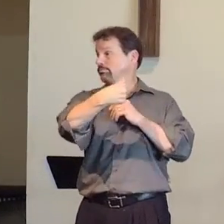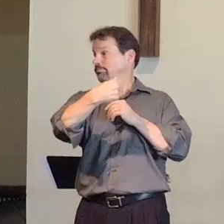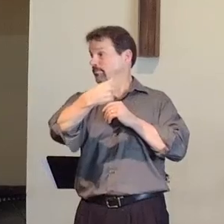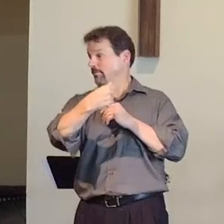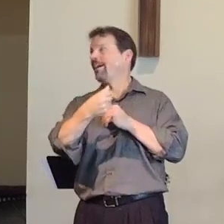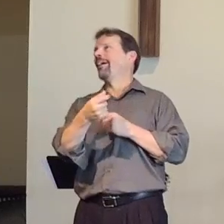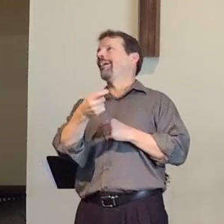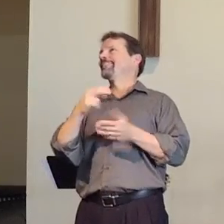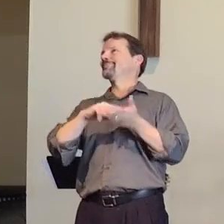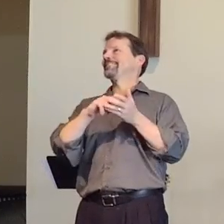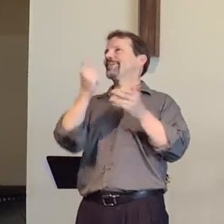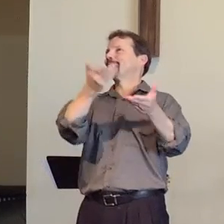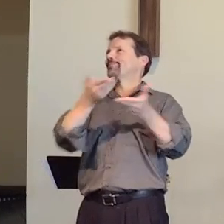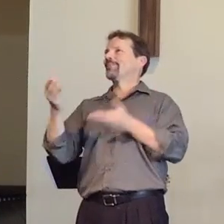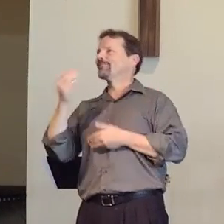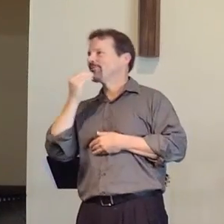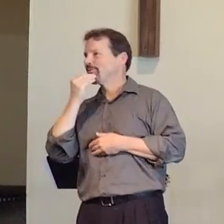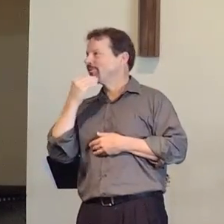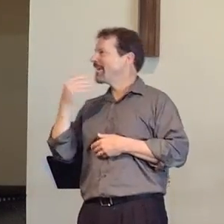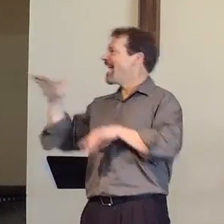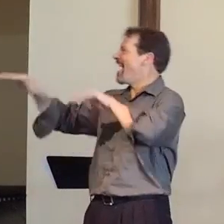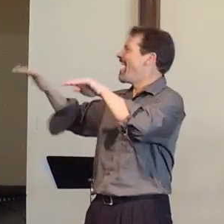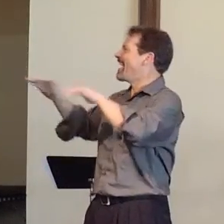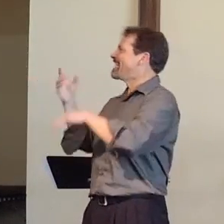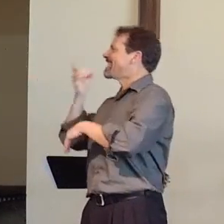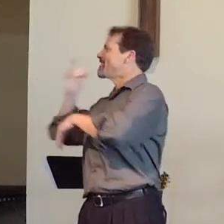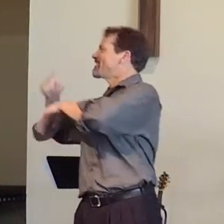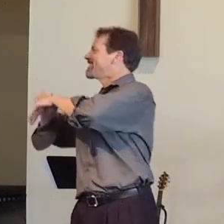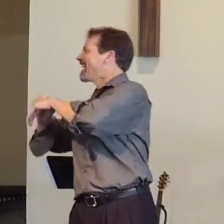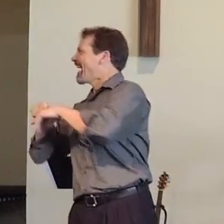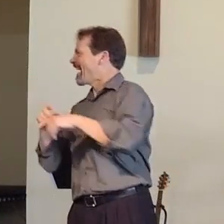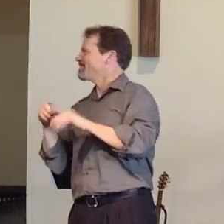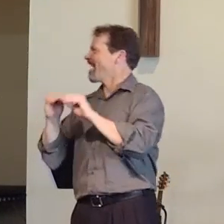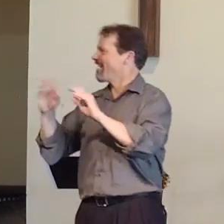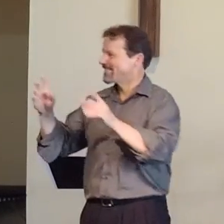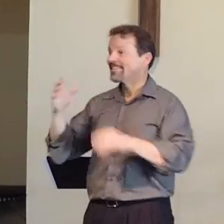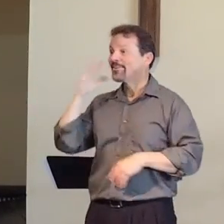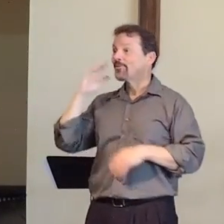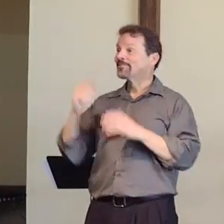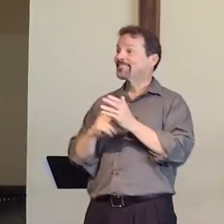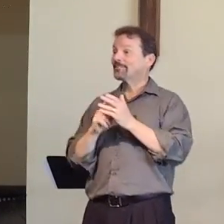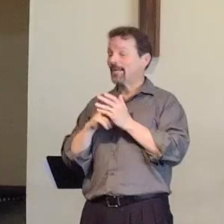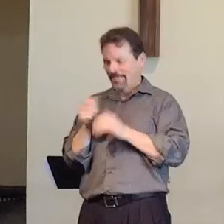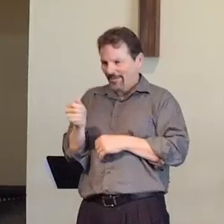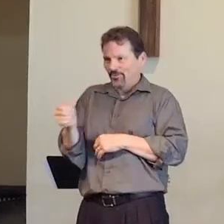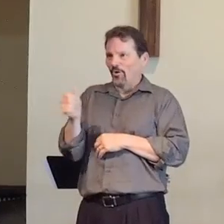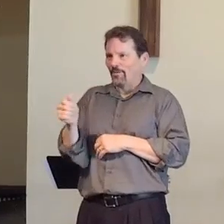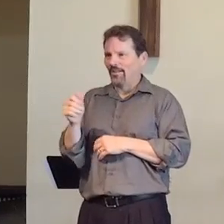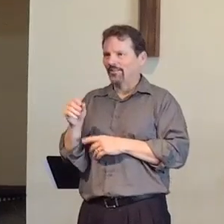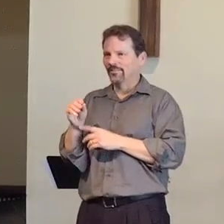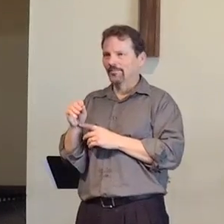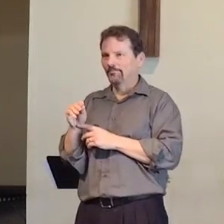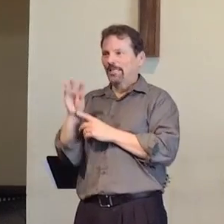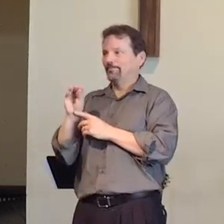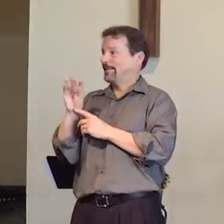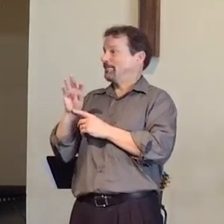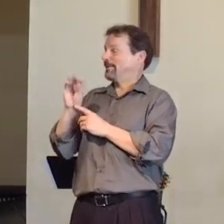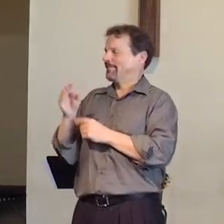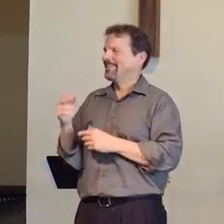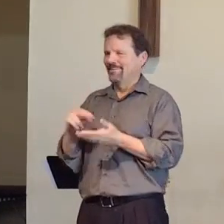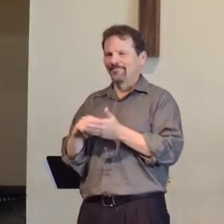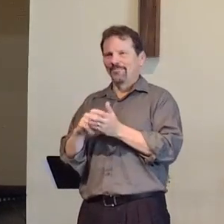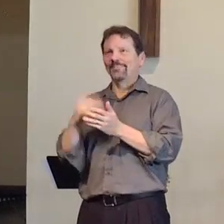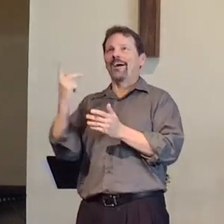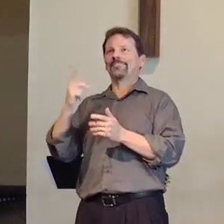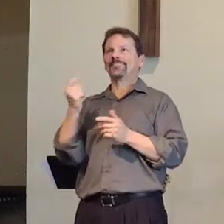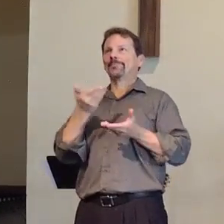and shout, dinner. So I think it's still like Pavlov's dog, when the doorbell rings, he probably still salivates.